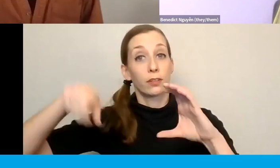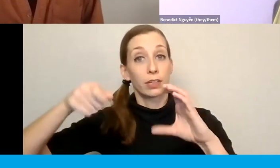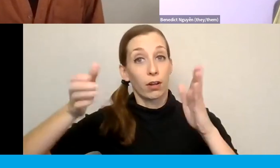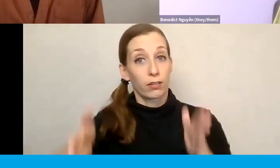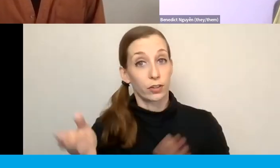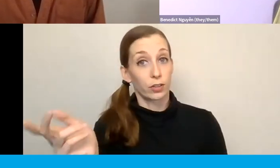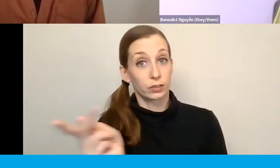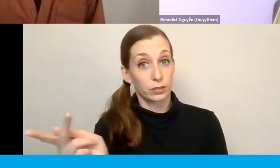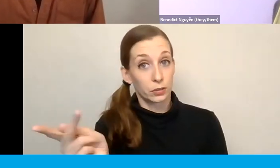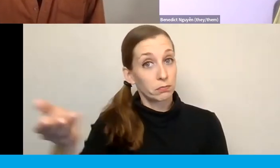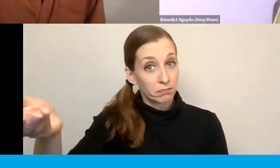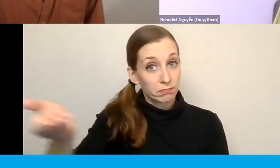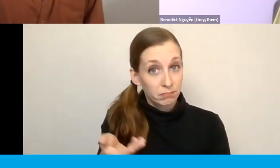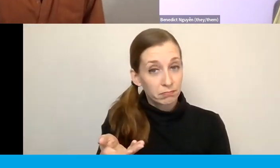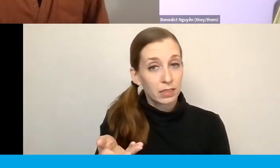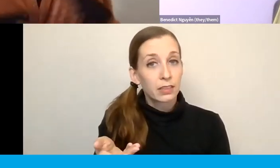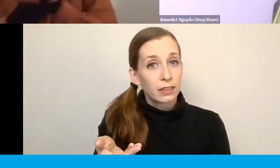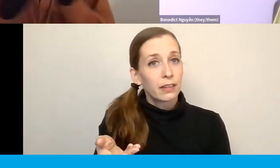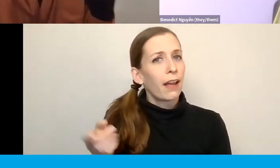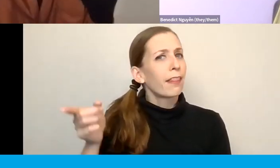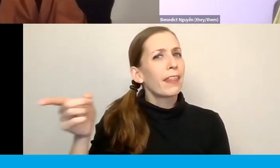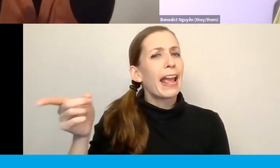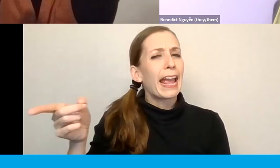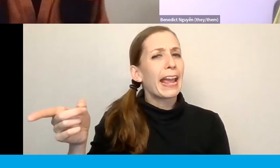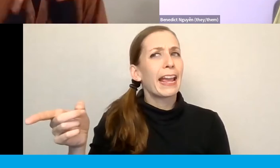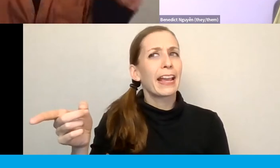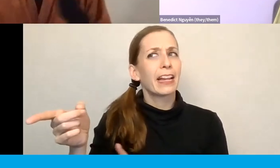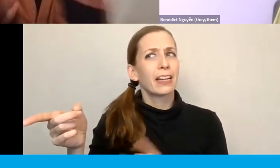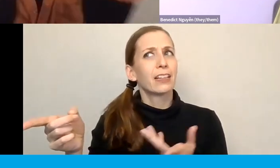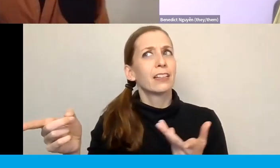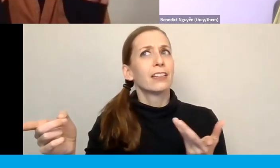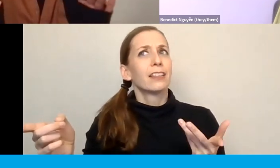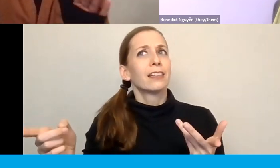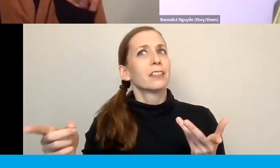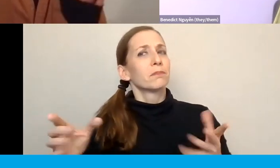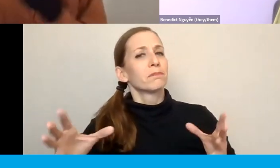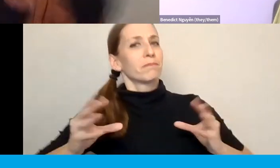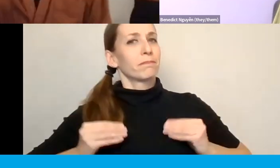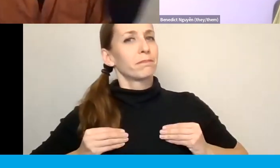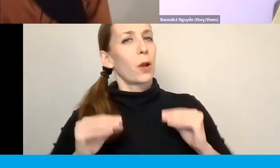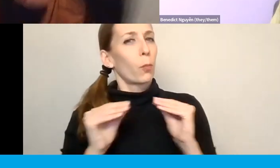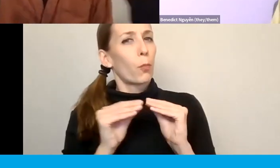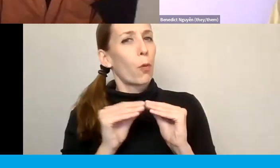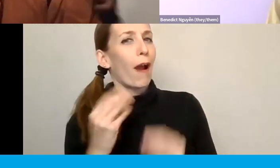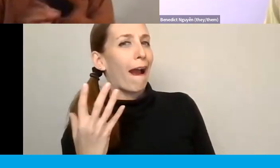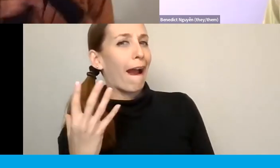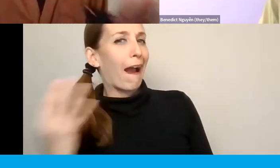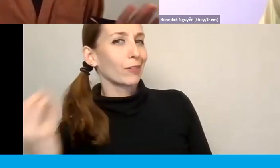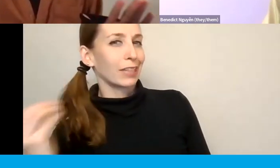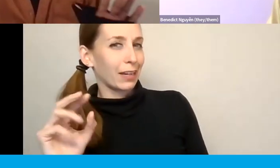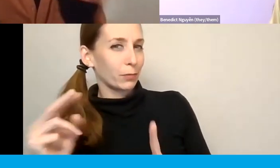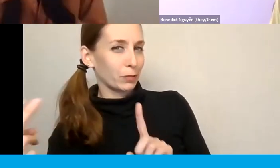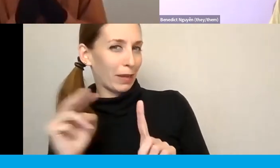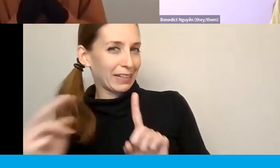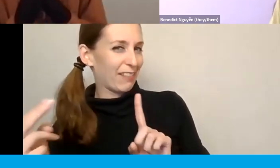they were pretty peripheral. Like I think it was out of like respect, right? Like not wanting to like disrupt the space or get in